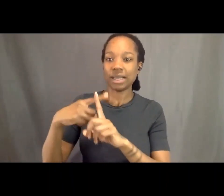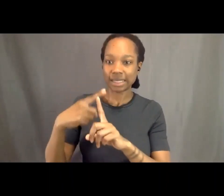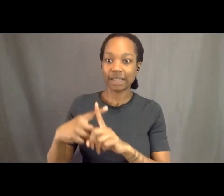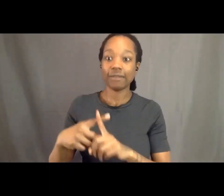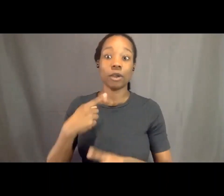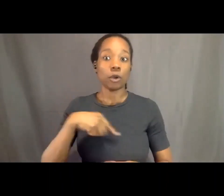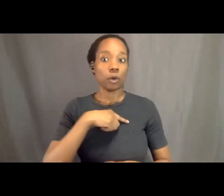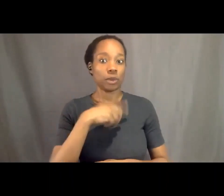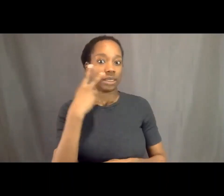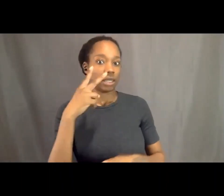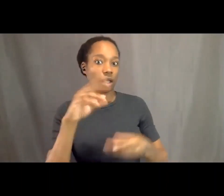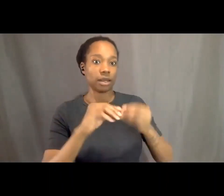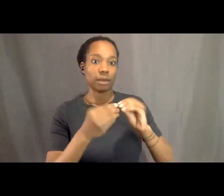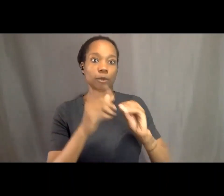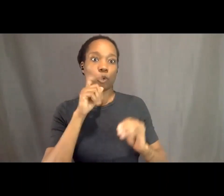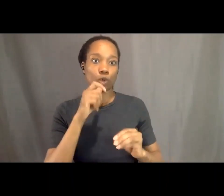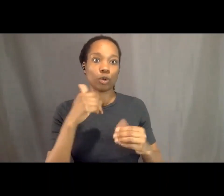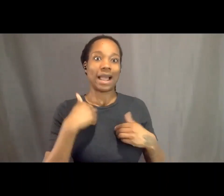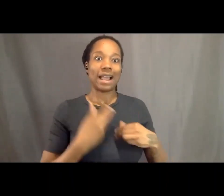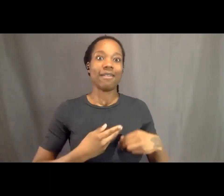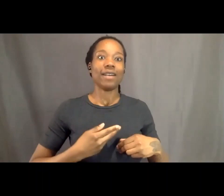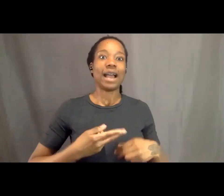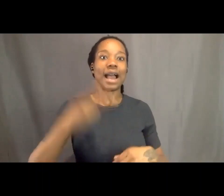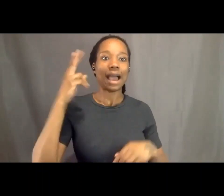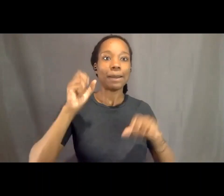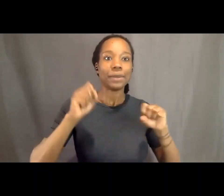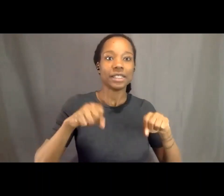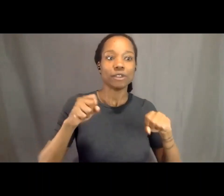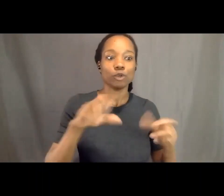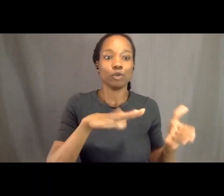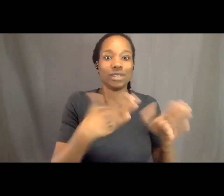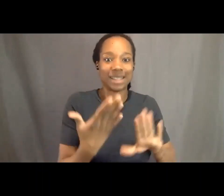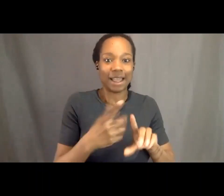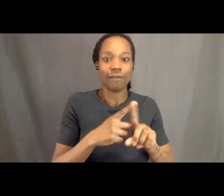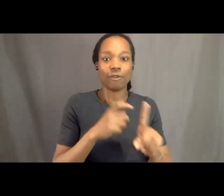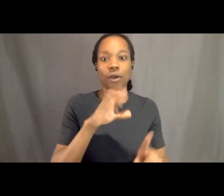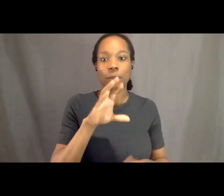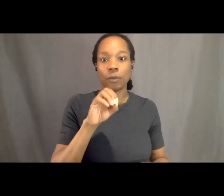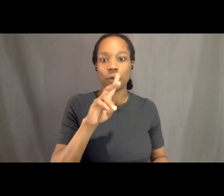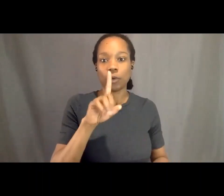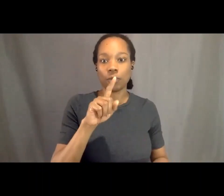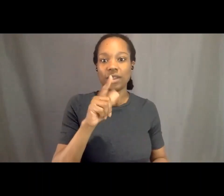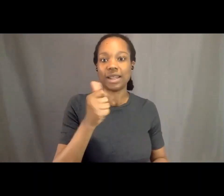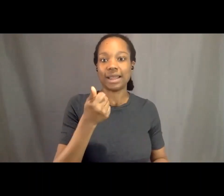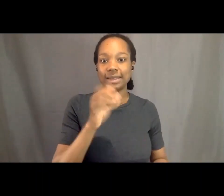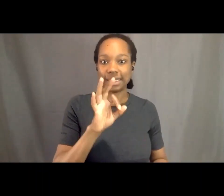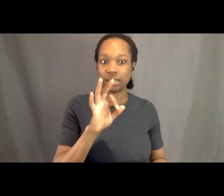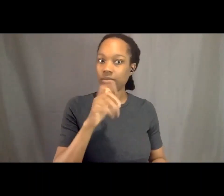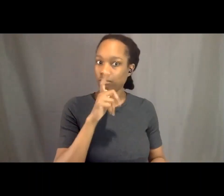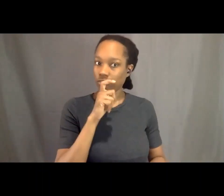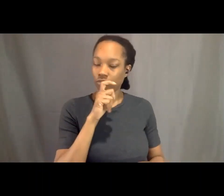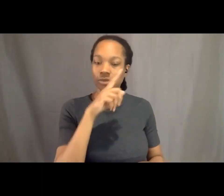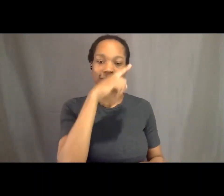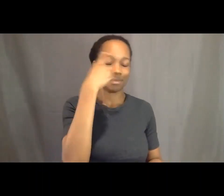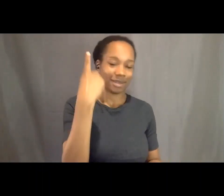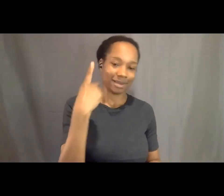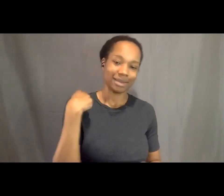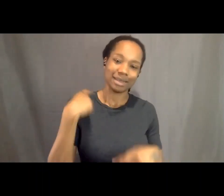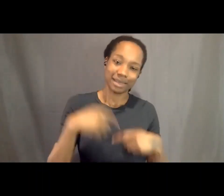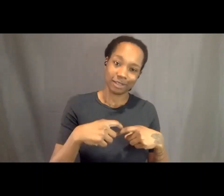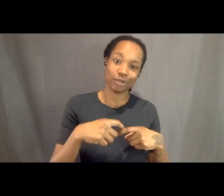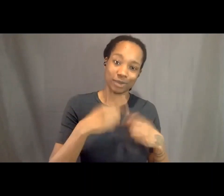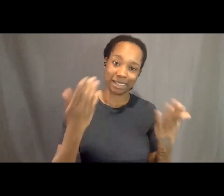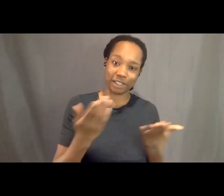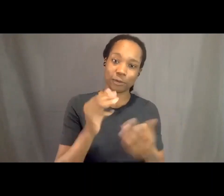of COVID-19? That is Blacks and Latinos in Monroe County. And what we also know is that vaccination